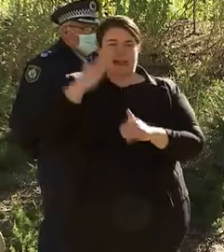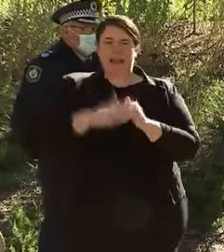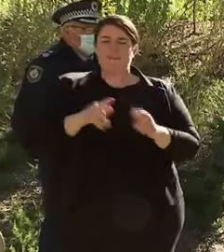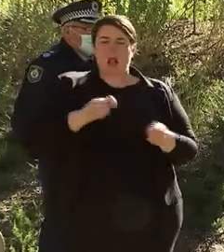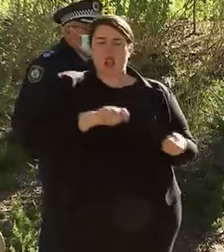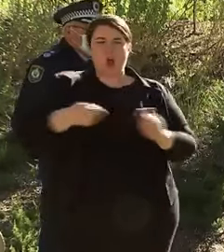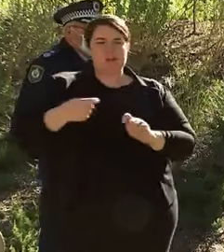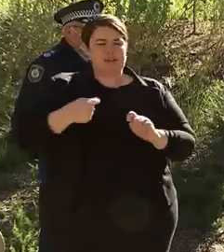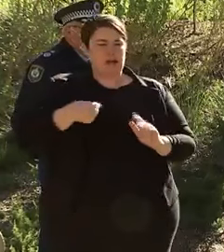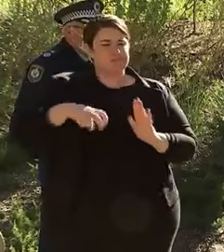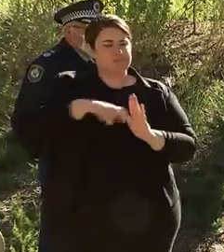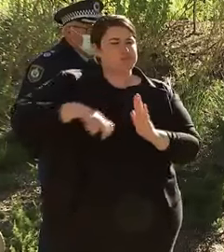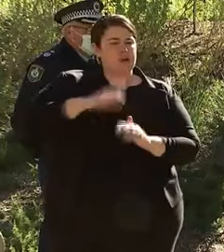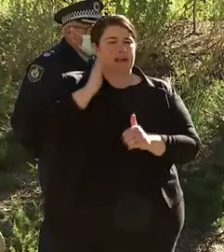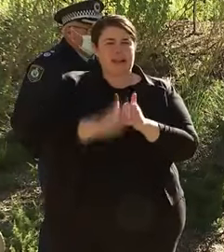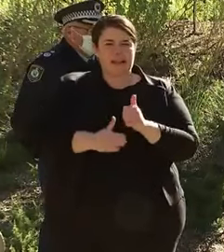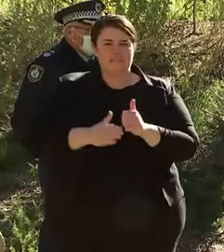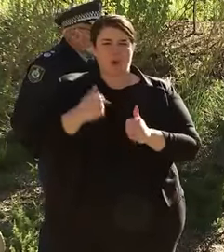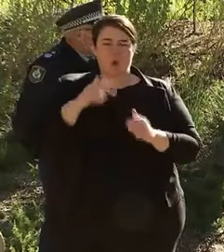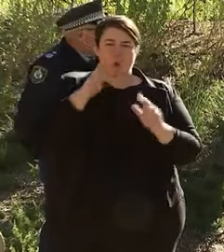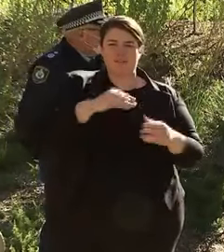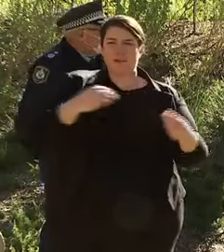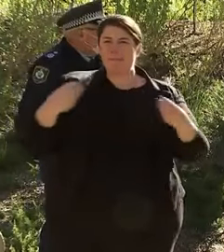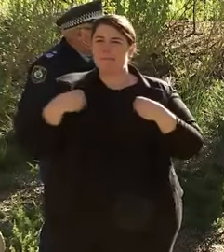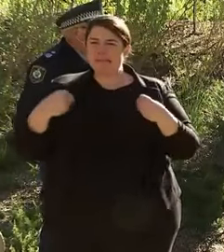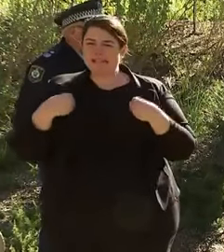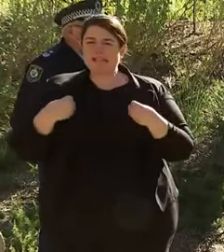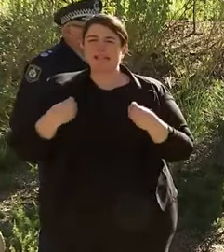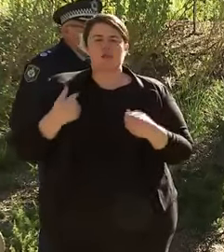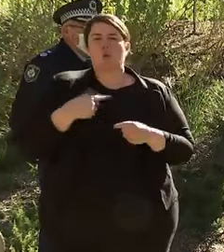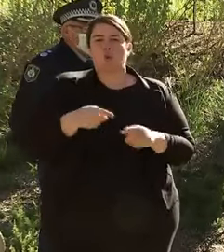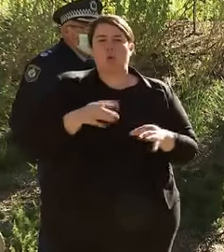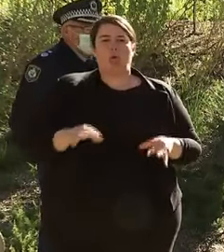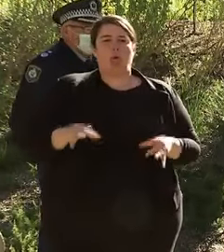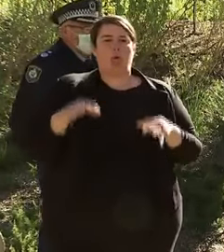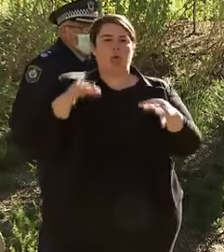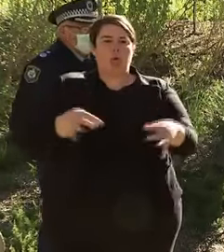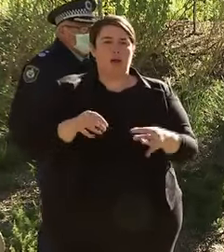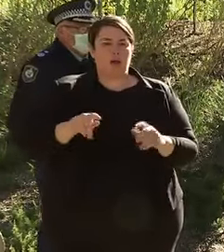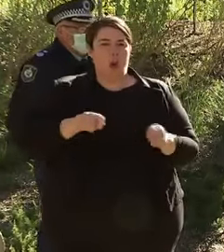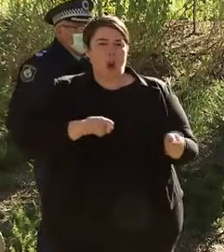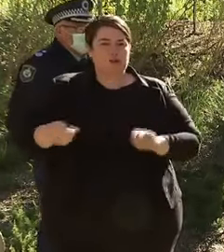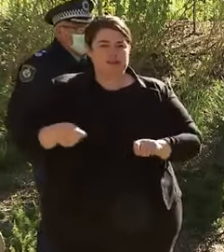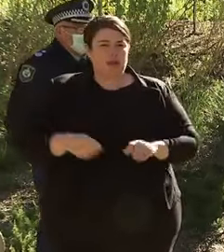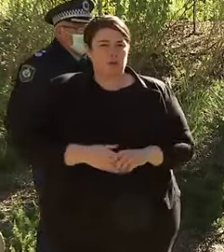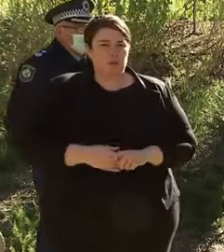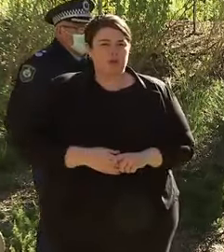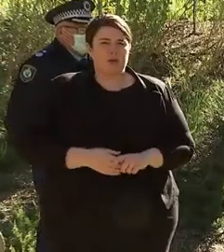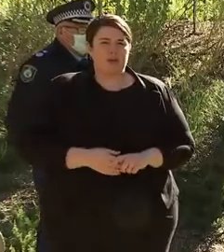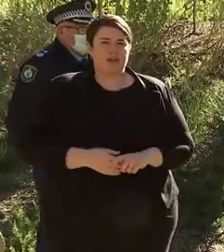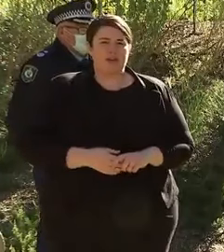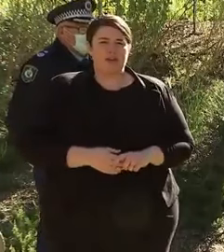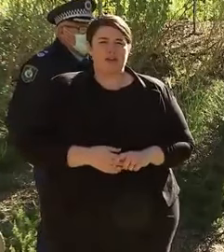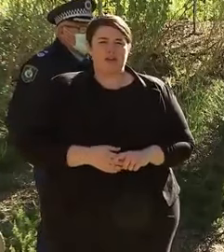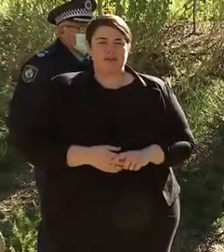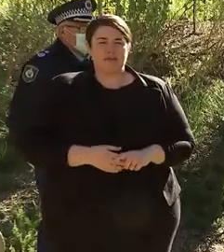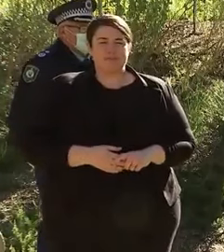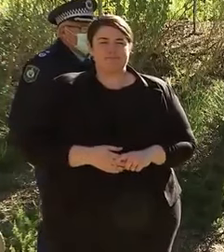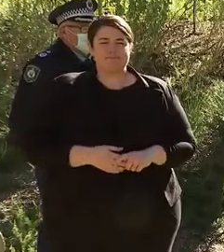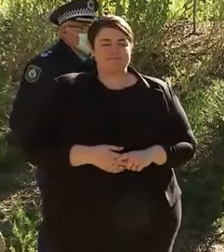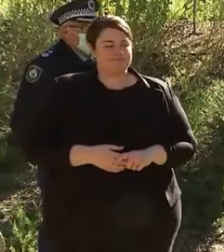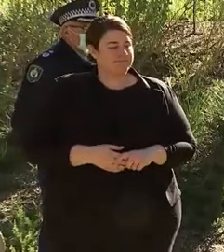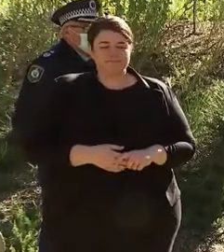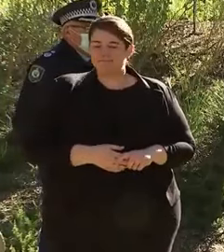keeps open and looks after the economy? Can I say very, very confidently and strongly